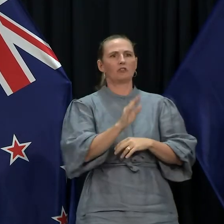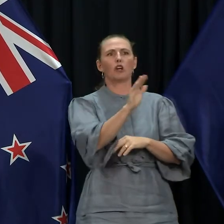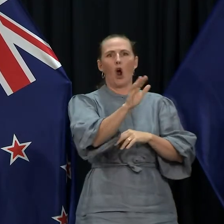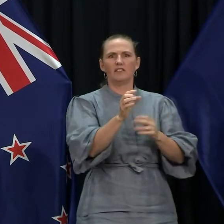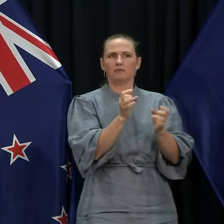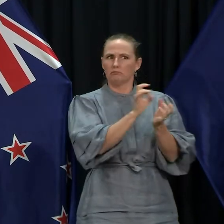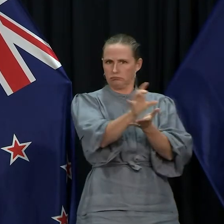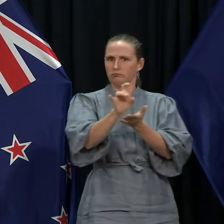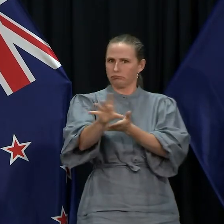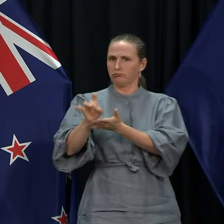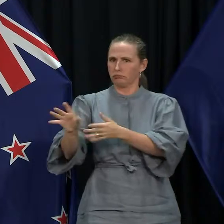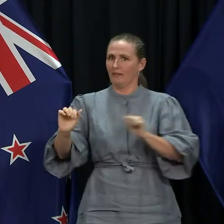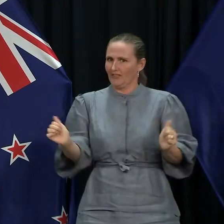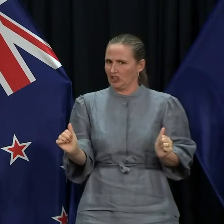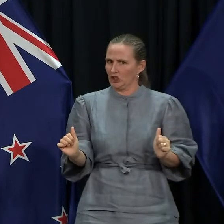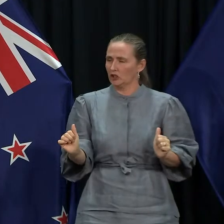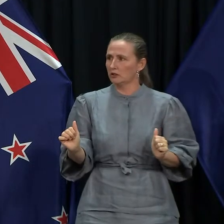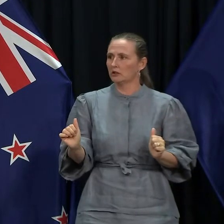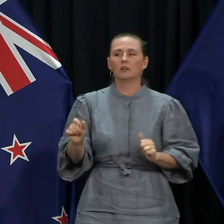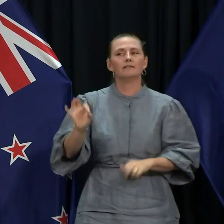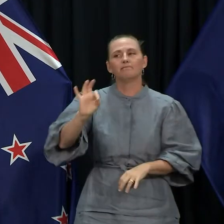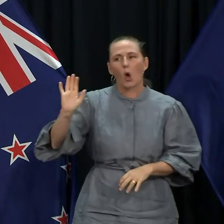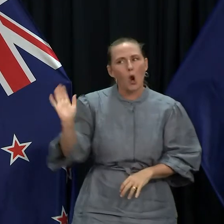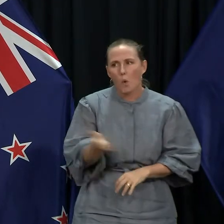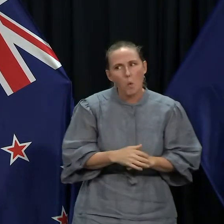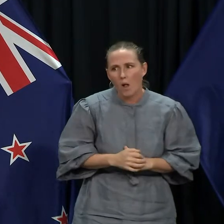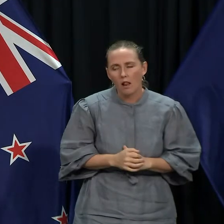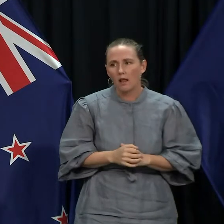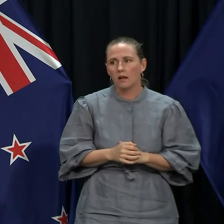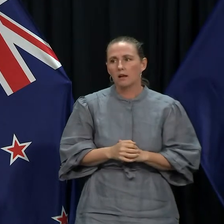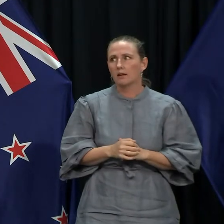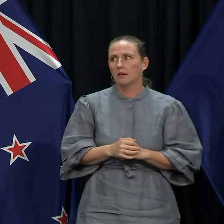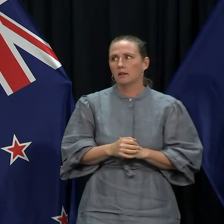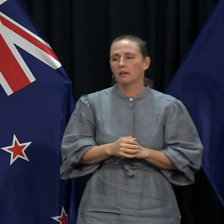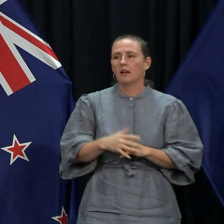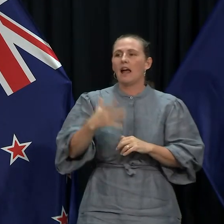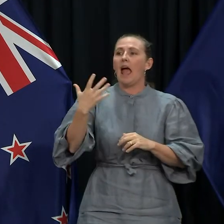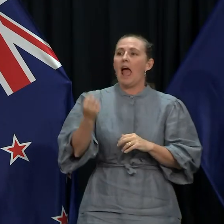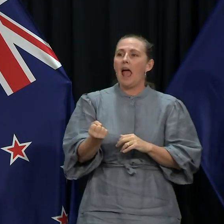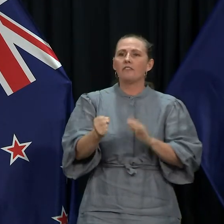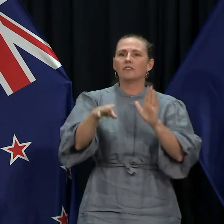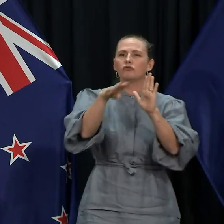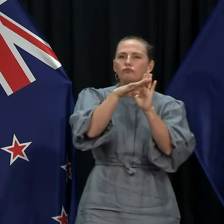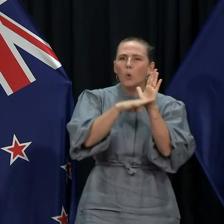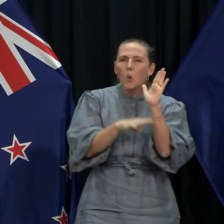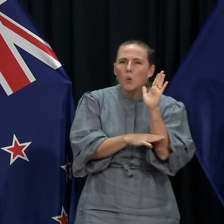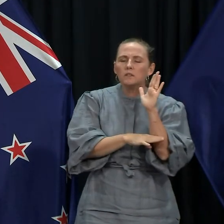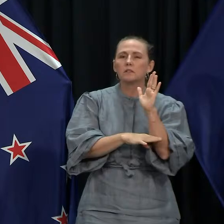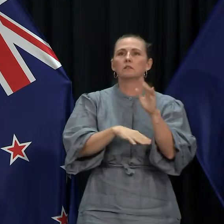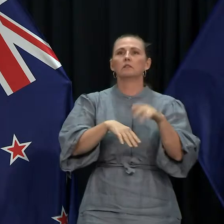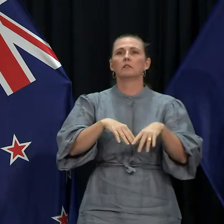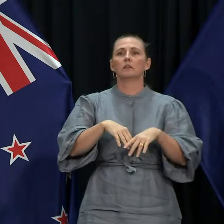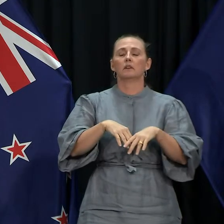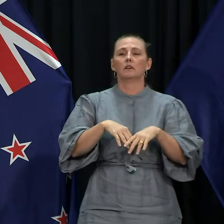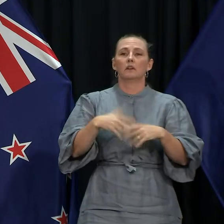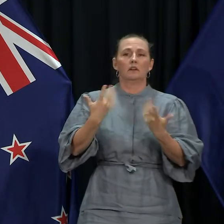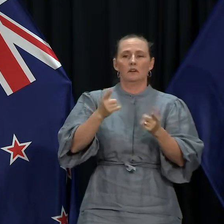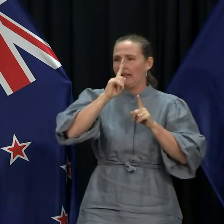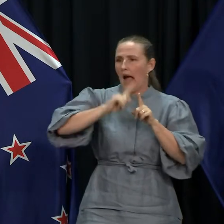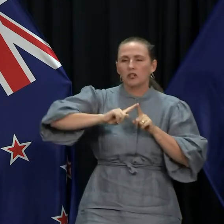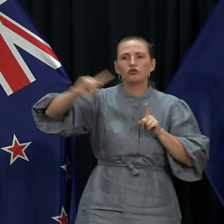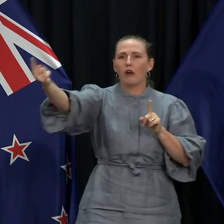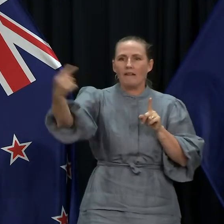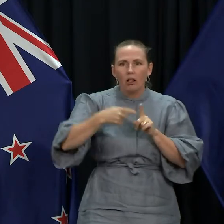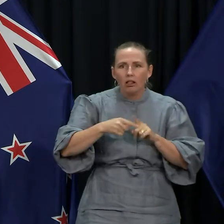But not everyone. And that's because, of course, between sanctions, tariffs, travel bans, export